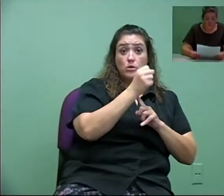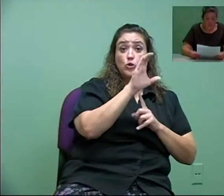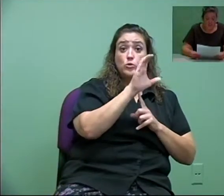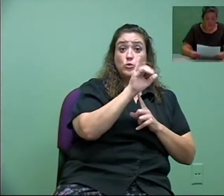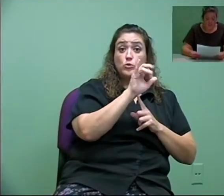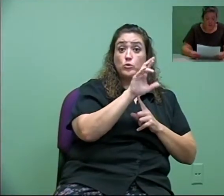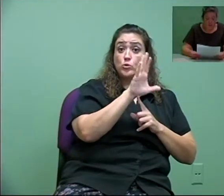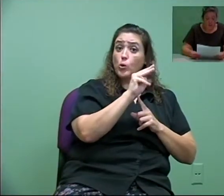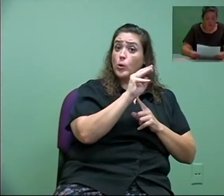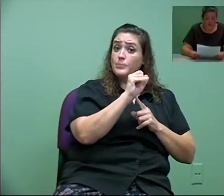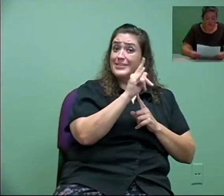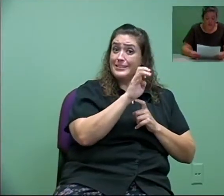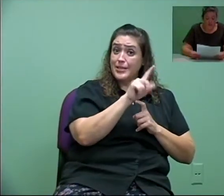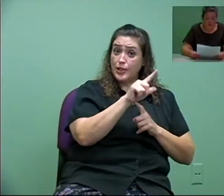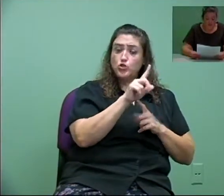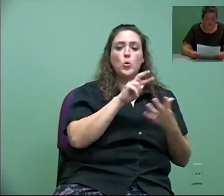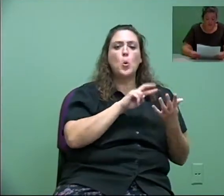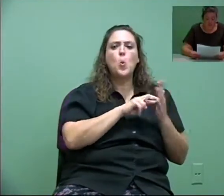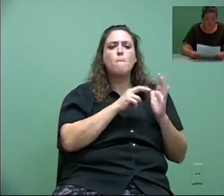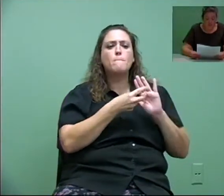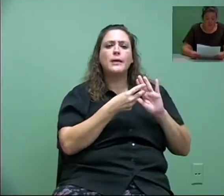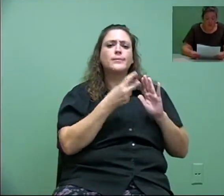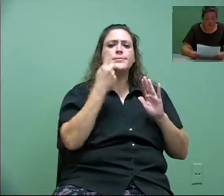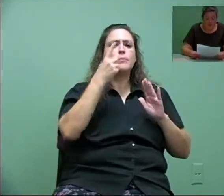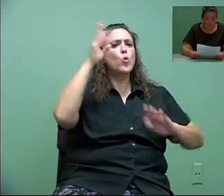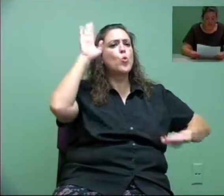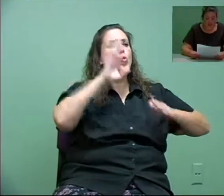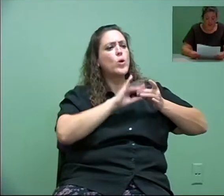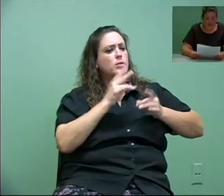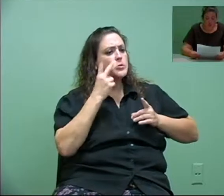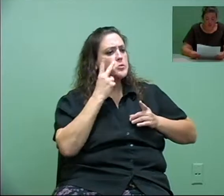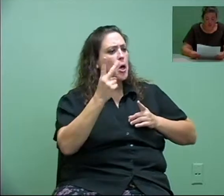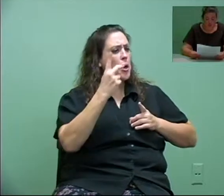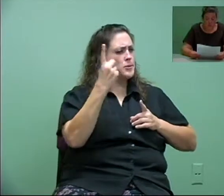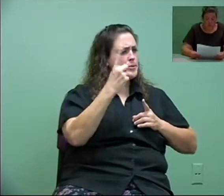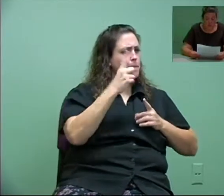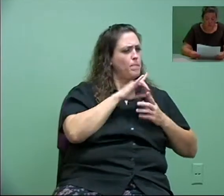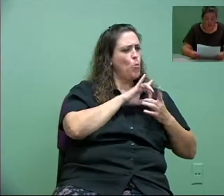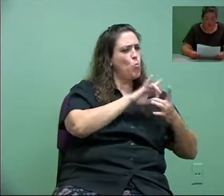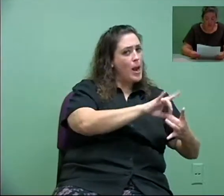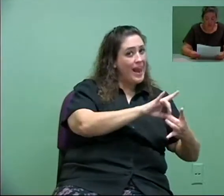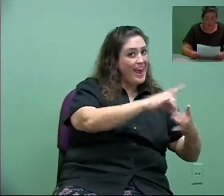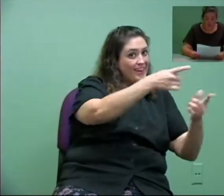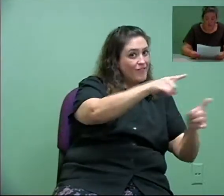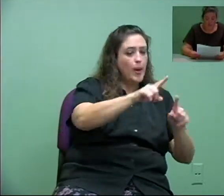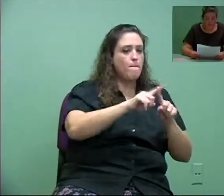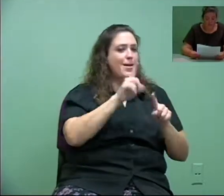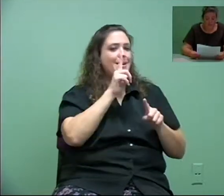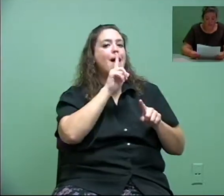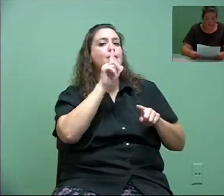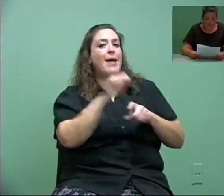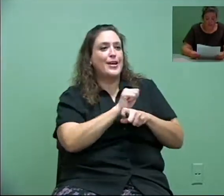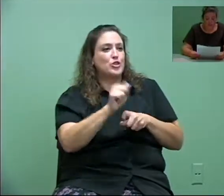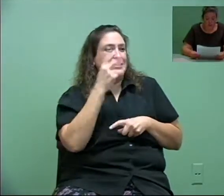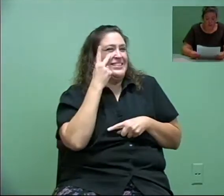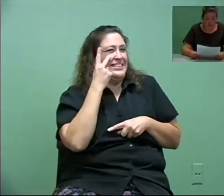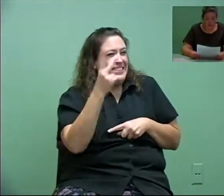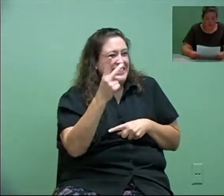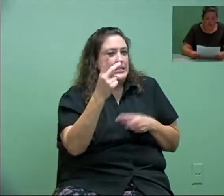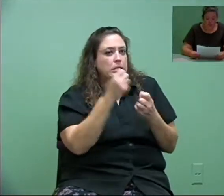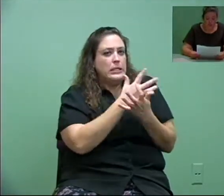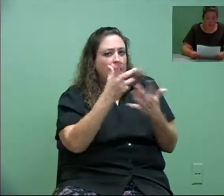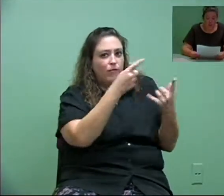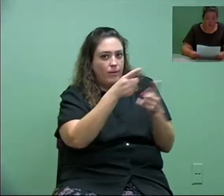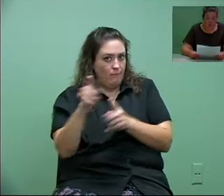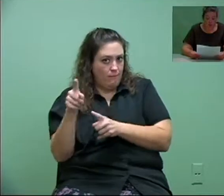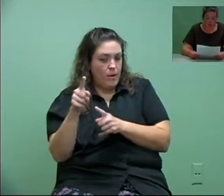who perceived a set of related events, but not the fact in question. However, based on that